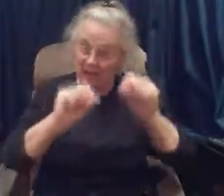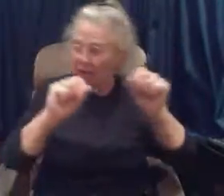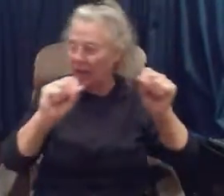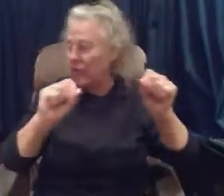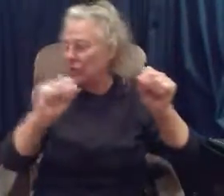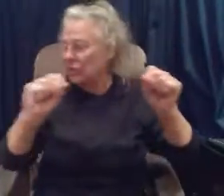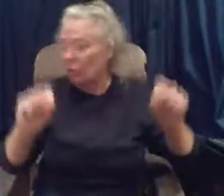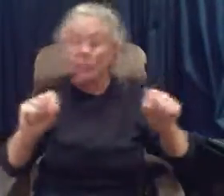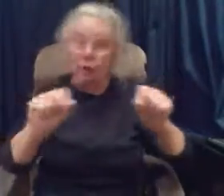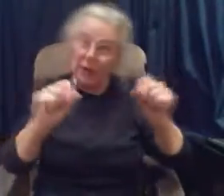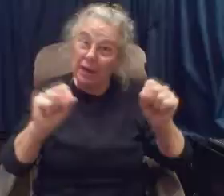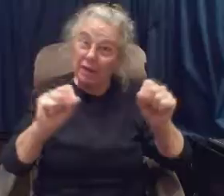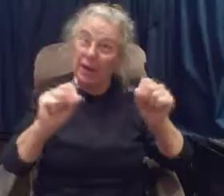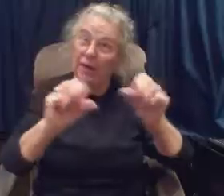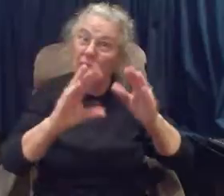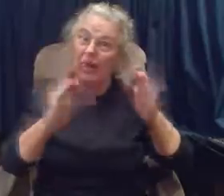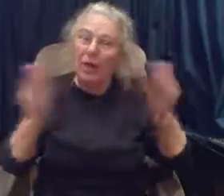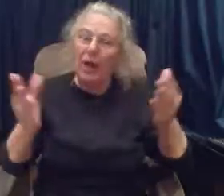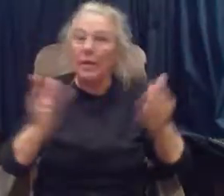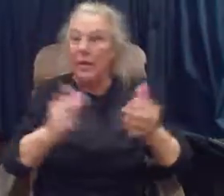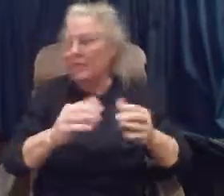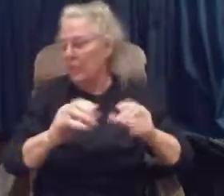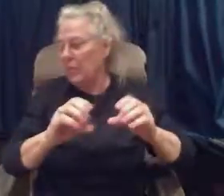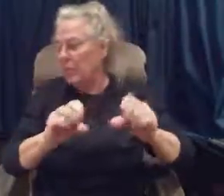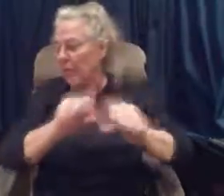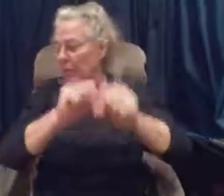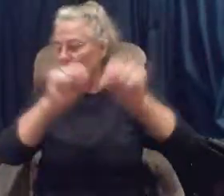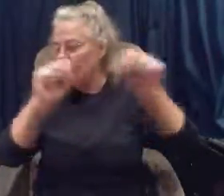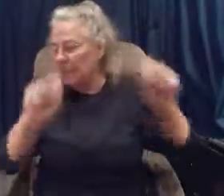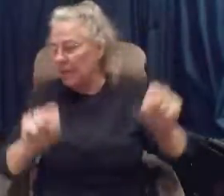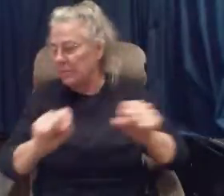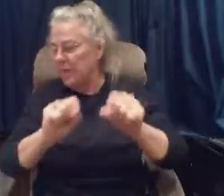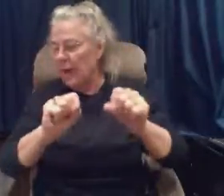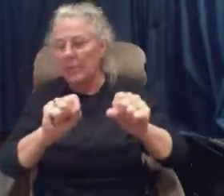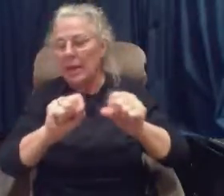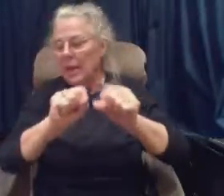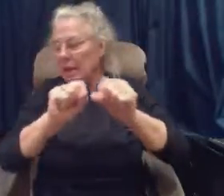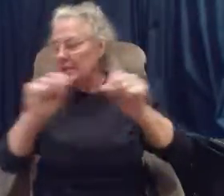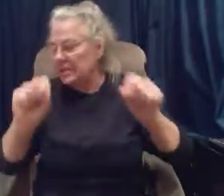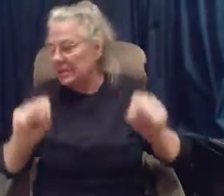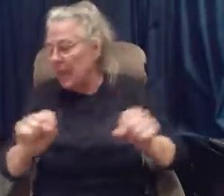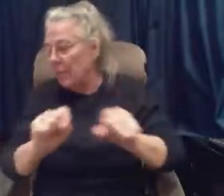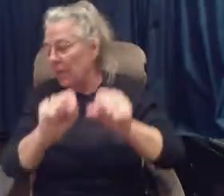Saturday. So you're getting kind of a lesson from the Bible at the same time. Sabbath.